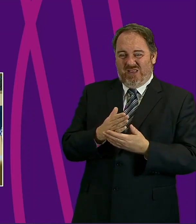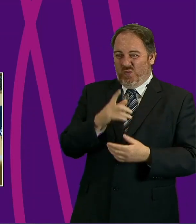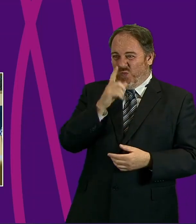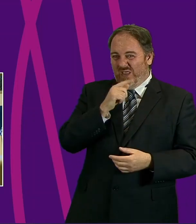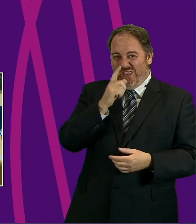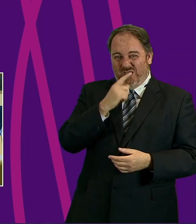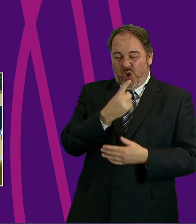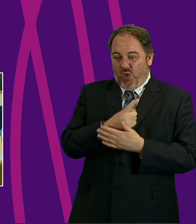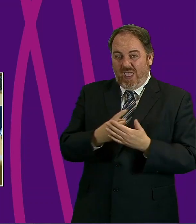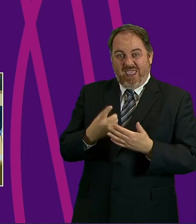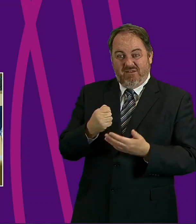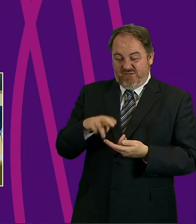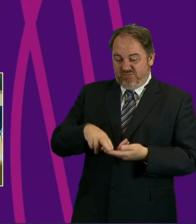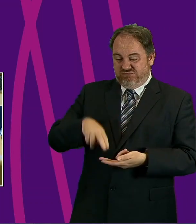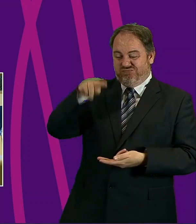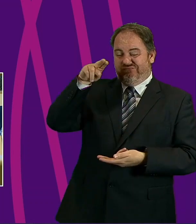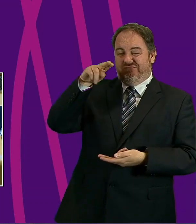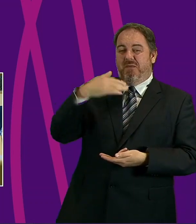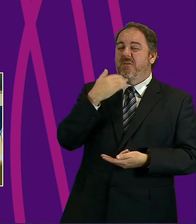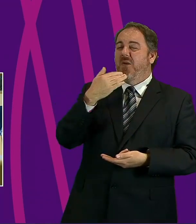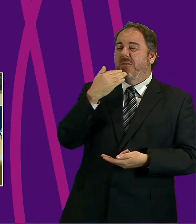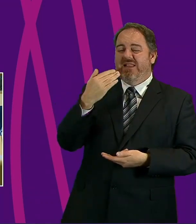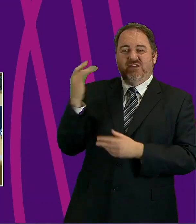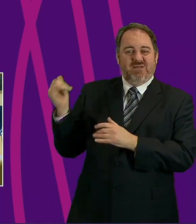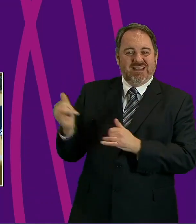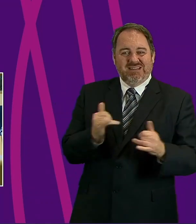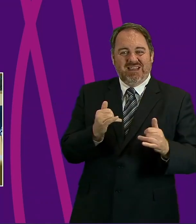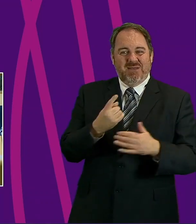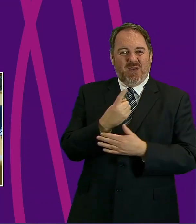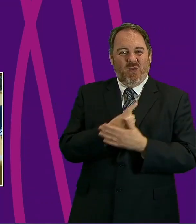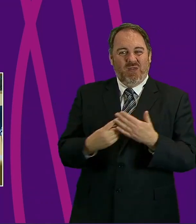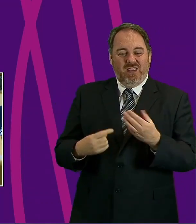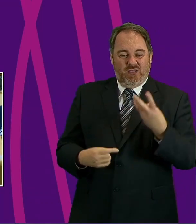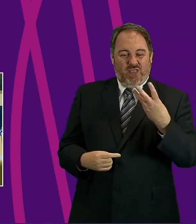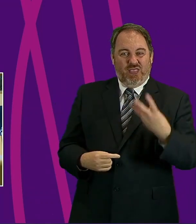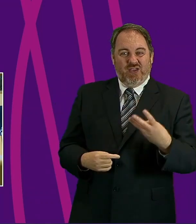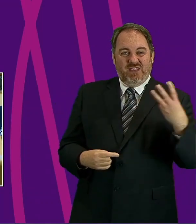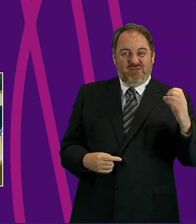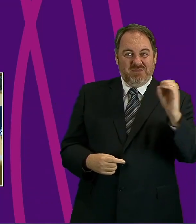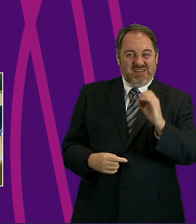a failure. Crisis in Scotland's care homes and still not enough tests